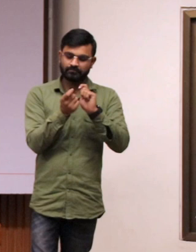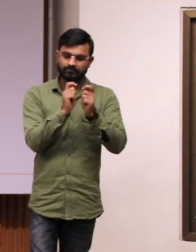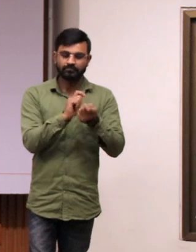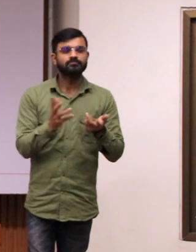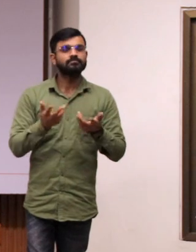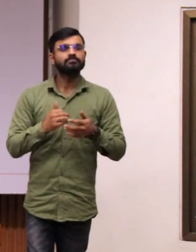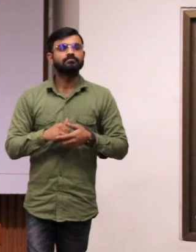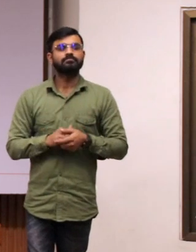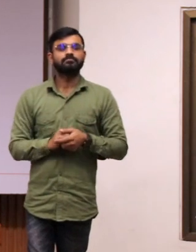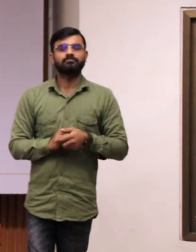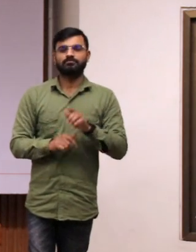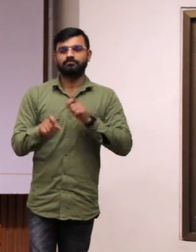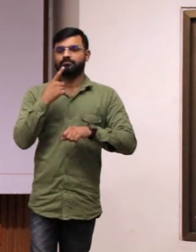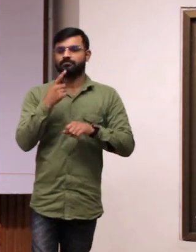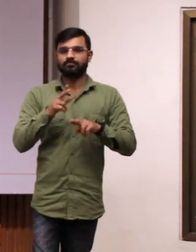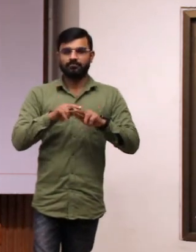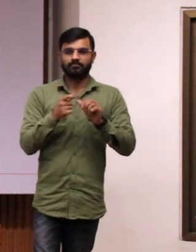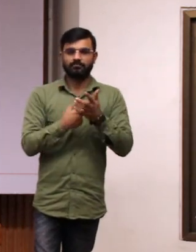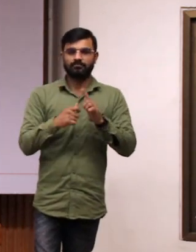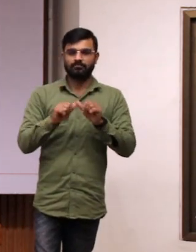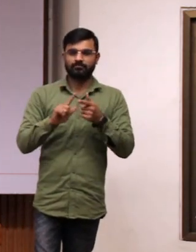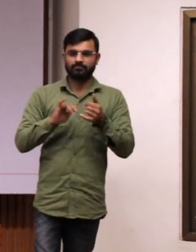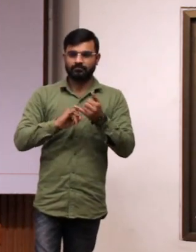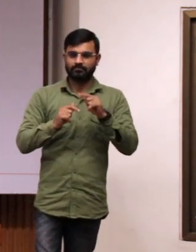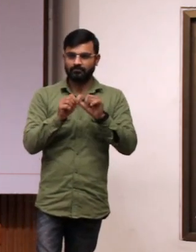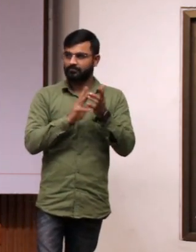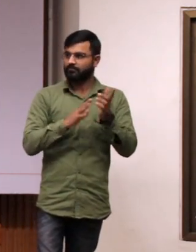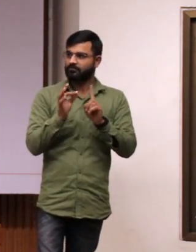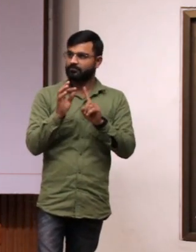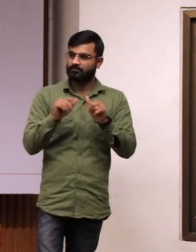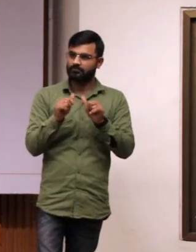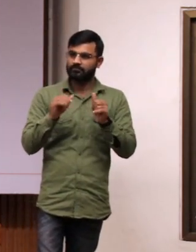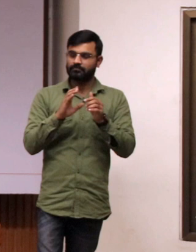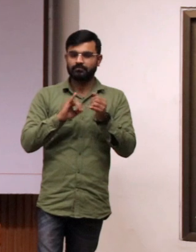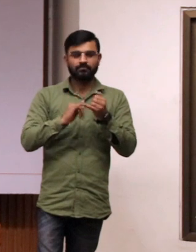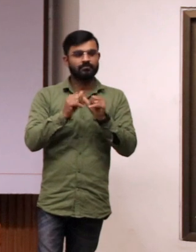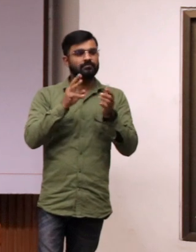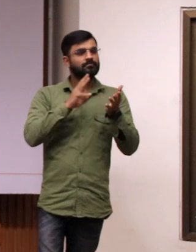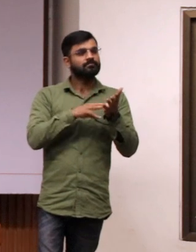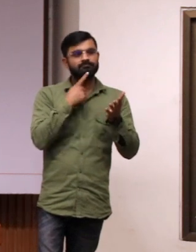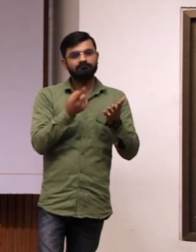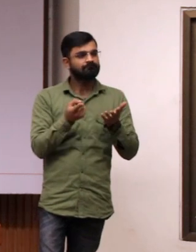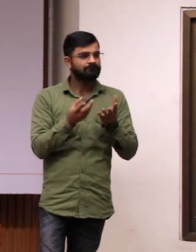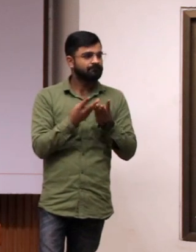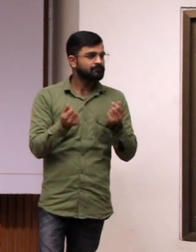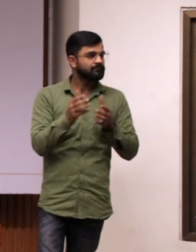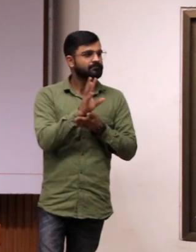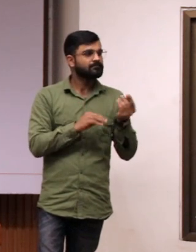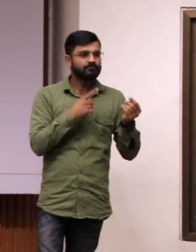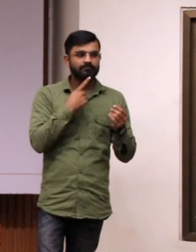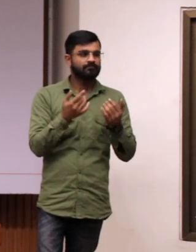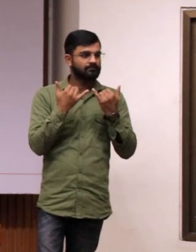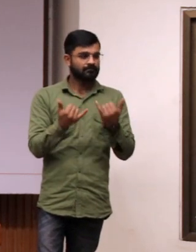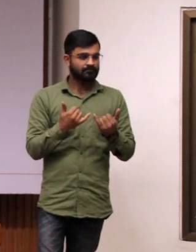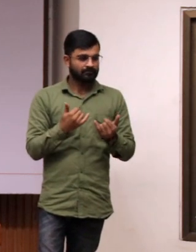of compensatory afforestation under CAMPA is basically a scandal. And there has been, this is